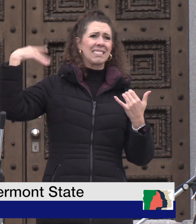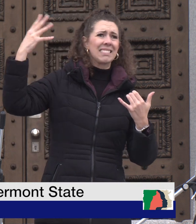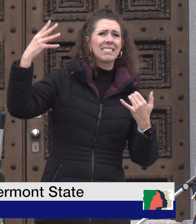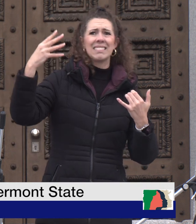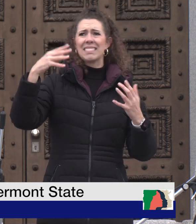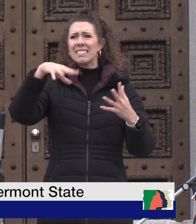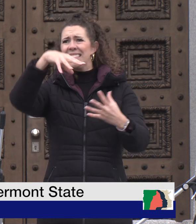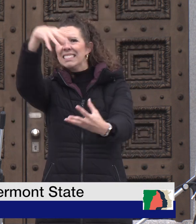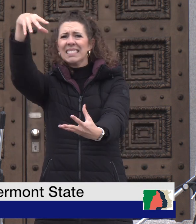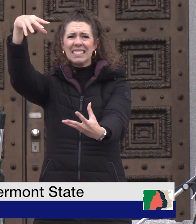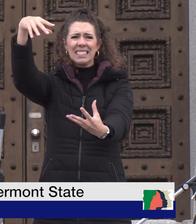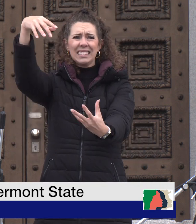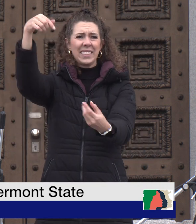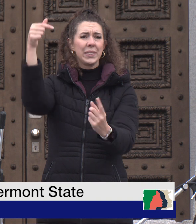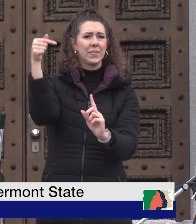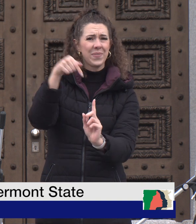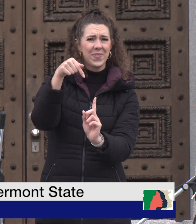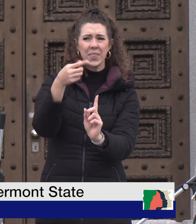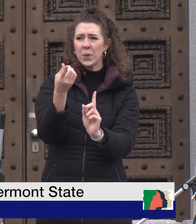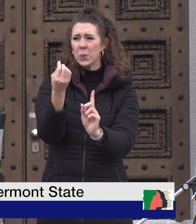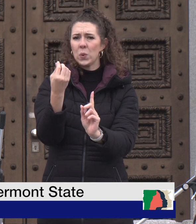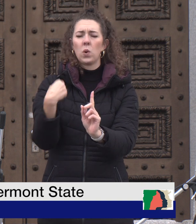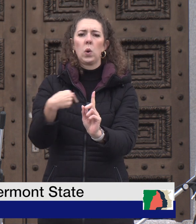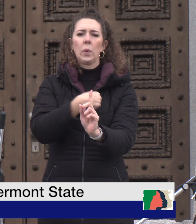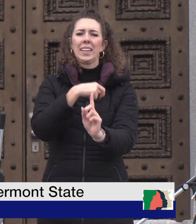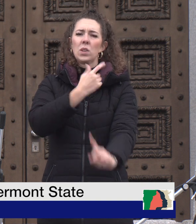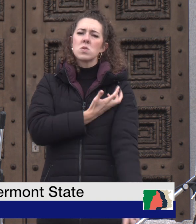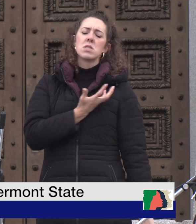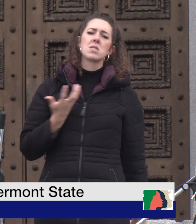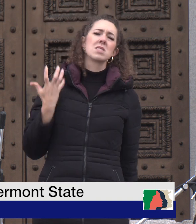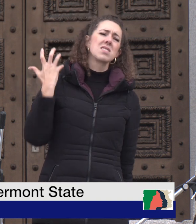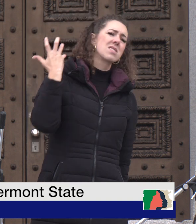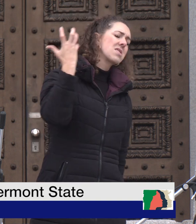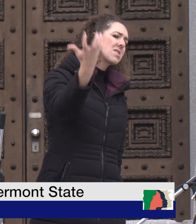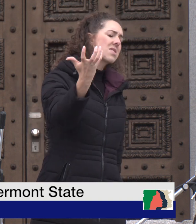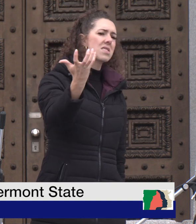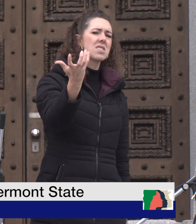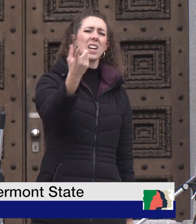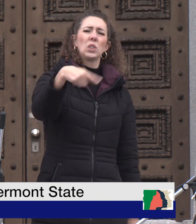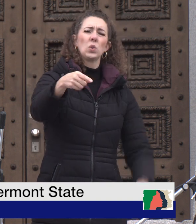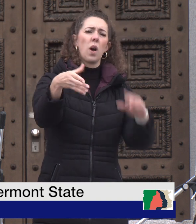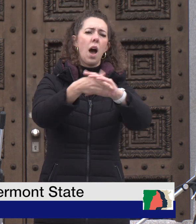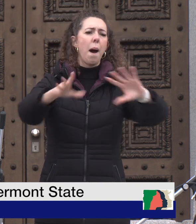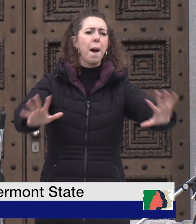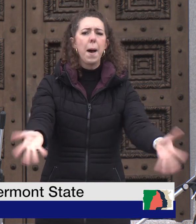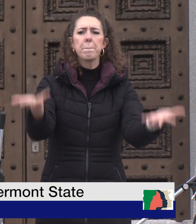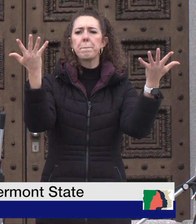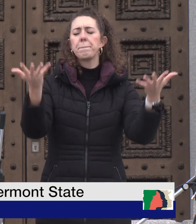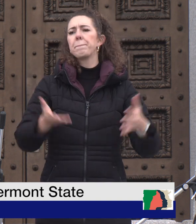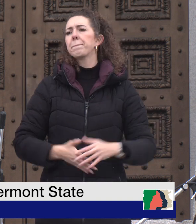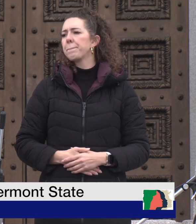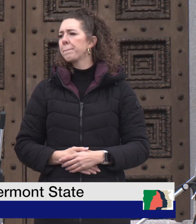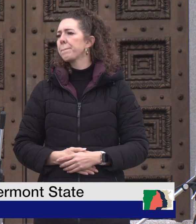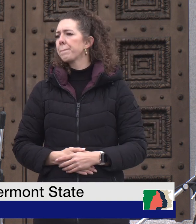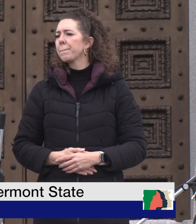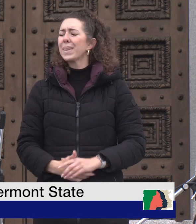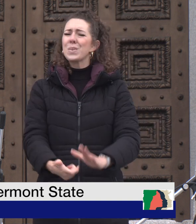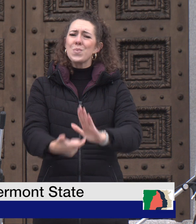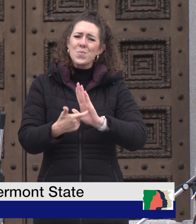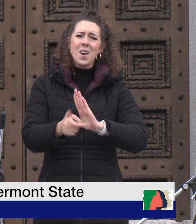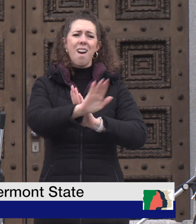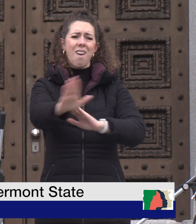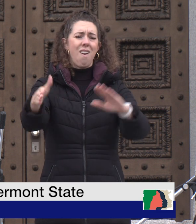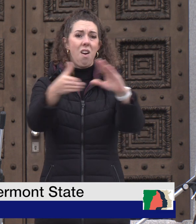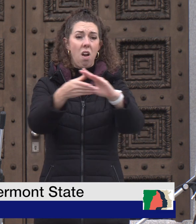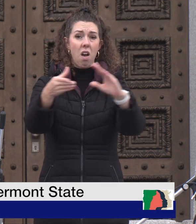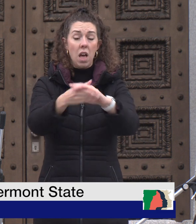we need to sing louder. You are the choir. We need your voice. We won't go